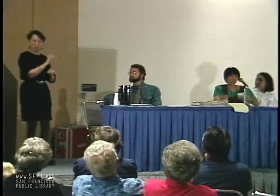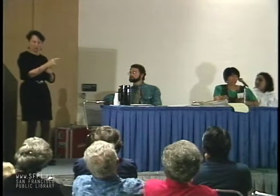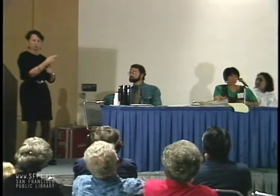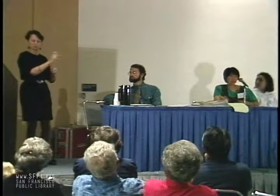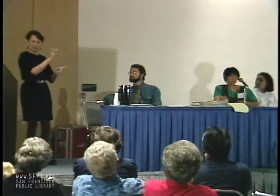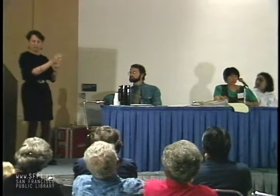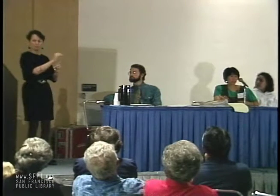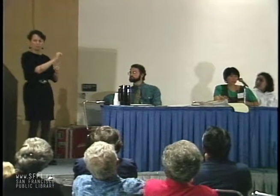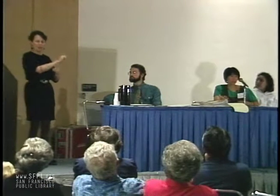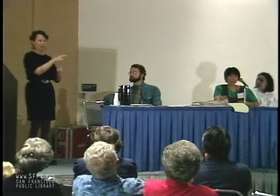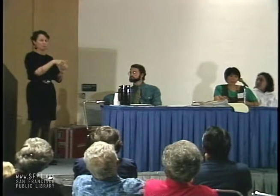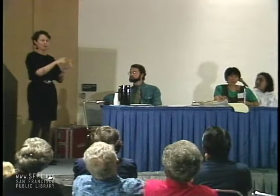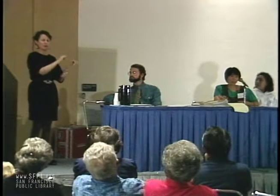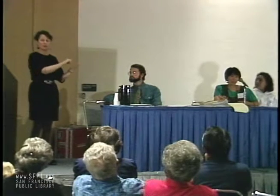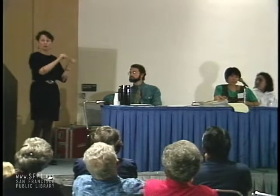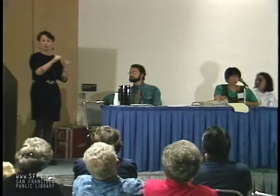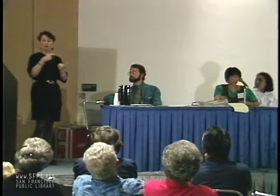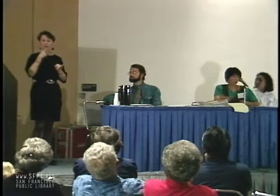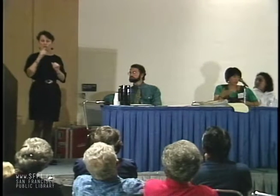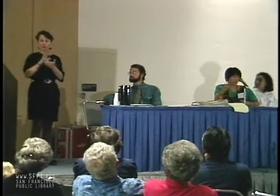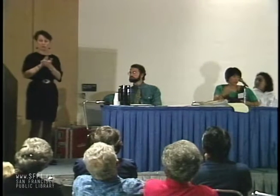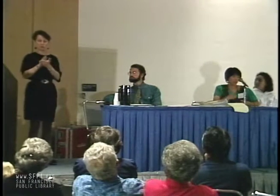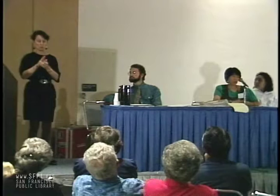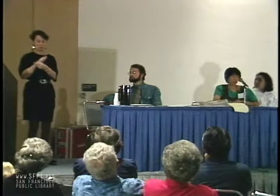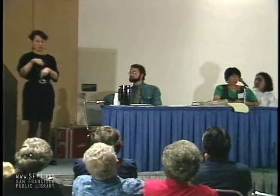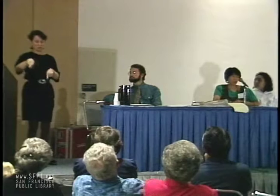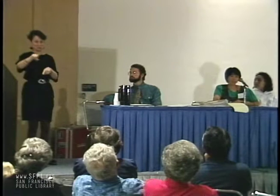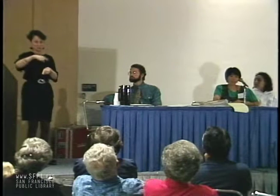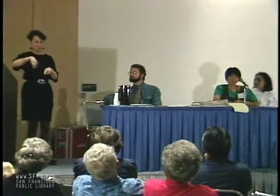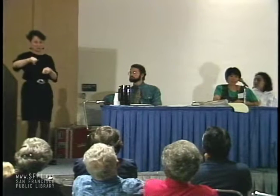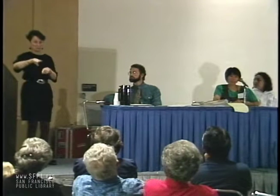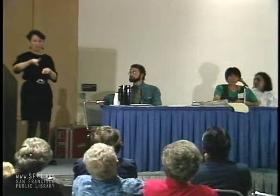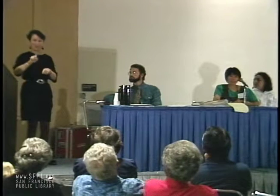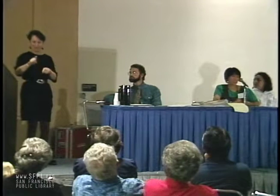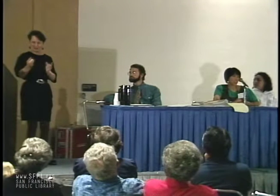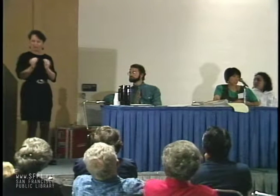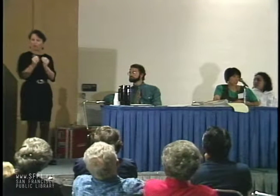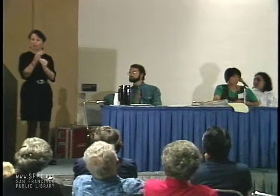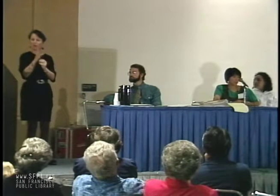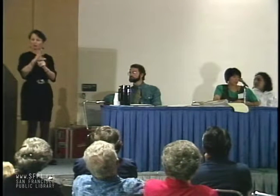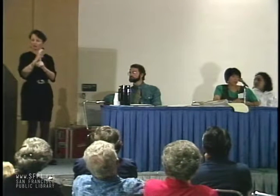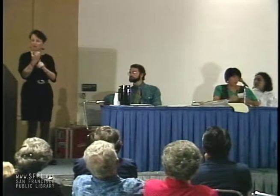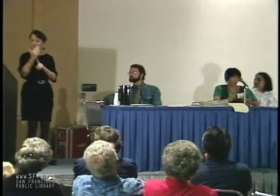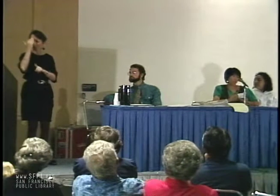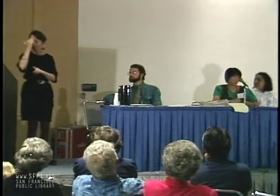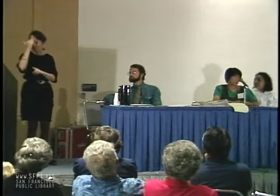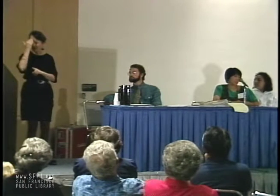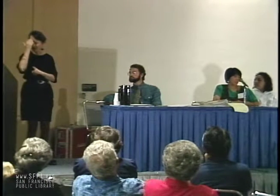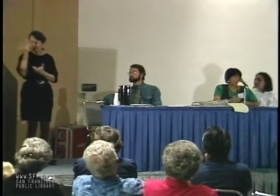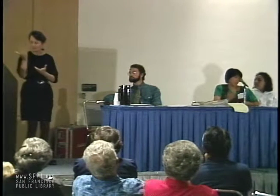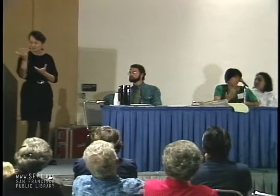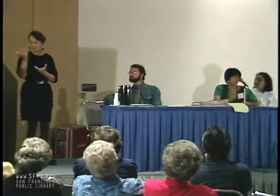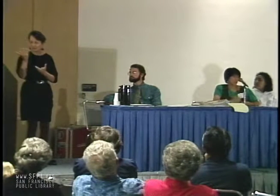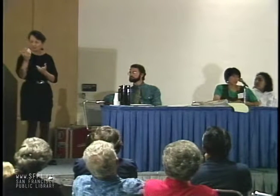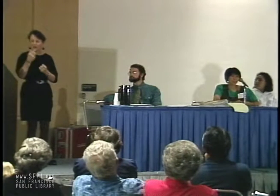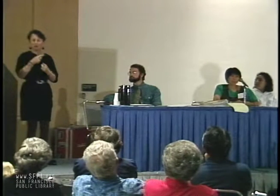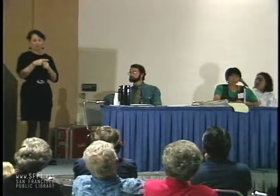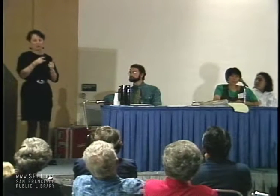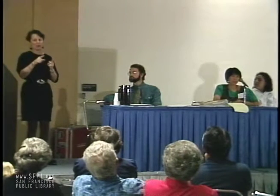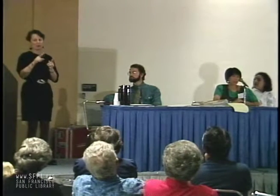the hearing schools, where we lack in multicultural awareness and teaching curriculum, the same thing is going to be expected to happen in our